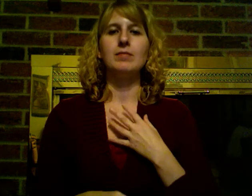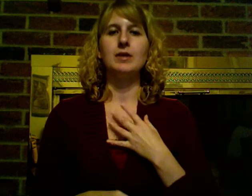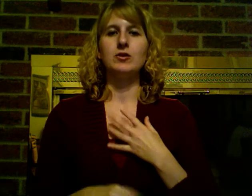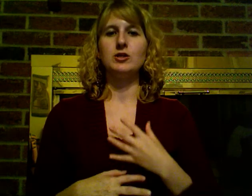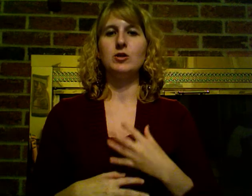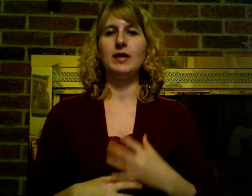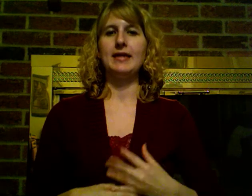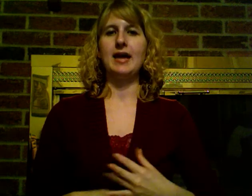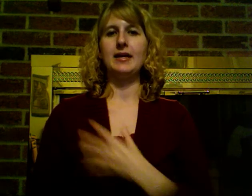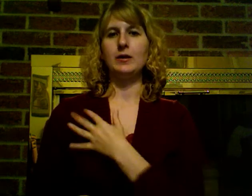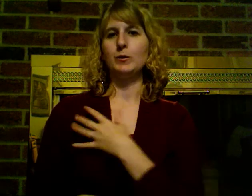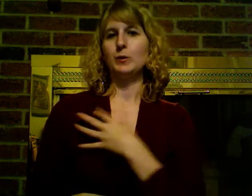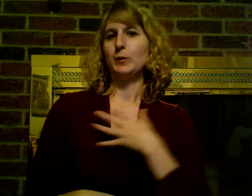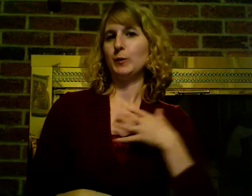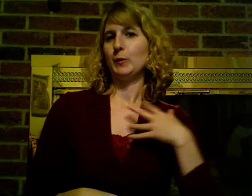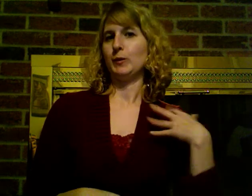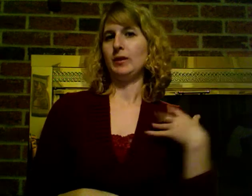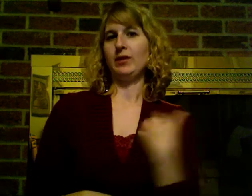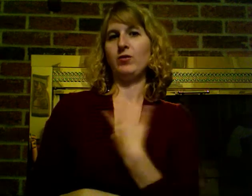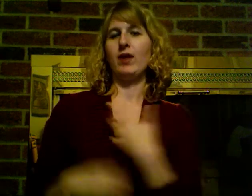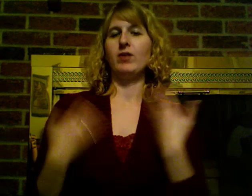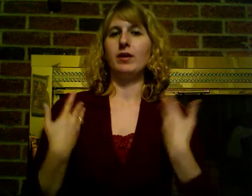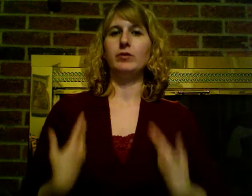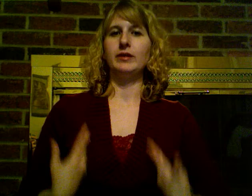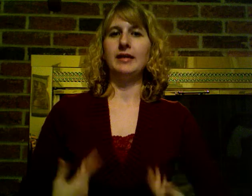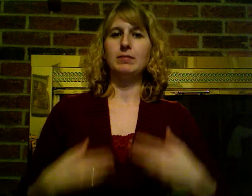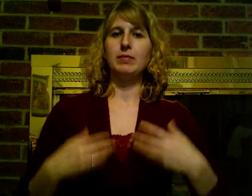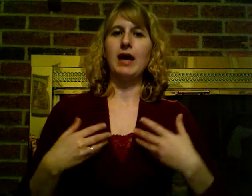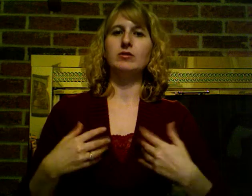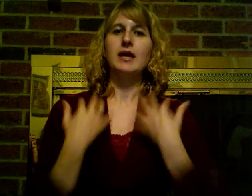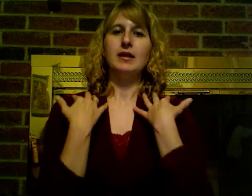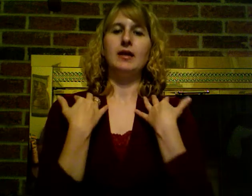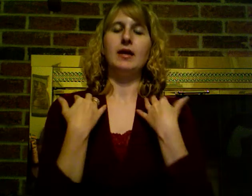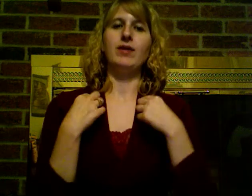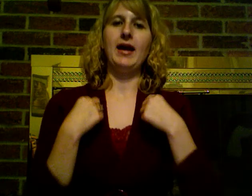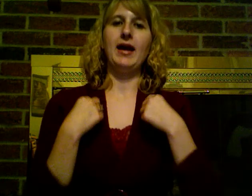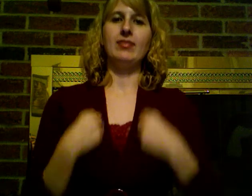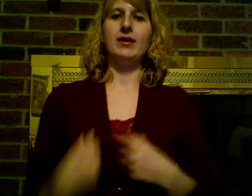And you can show lace kind of like if you have a really nice blouse, if it had the